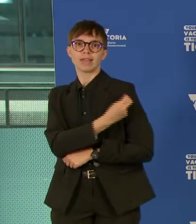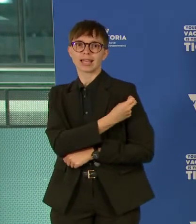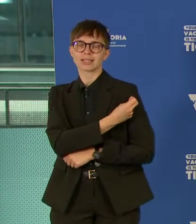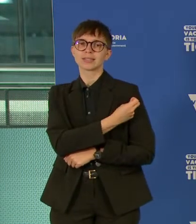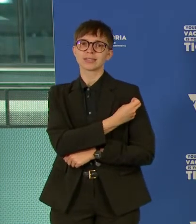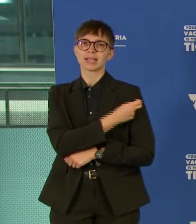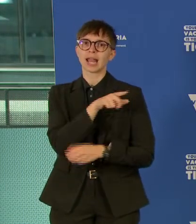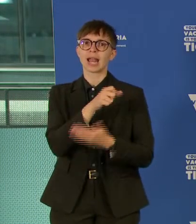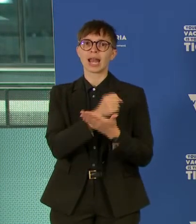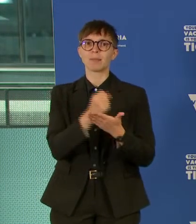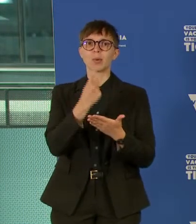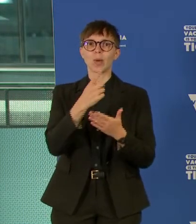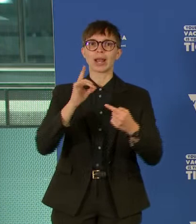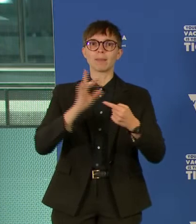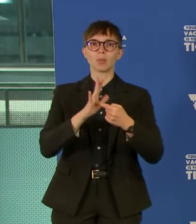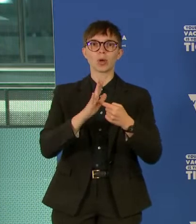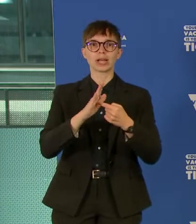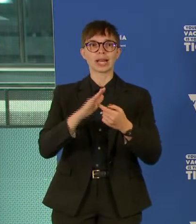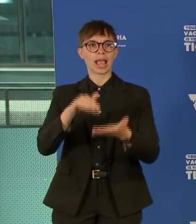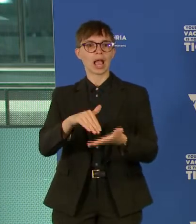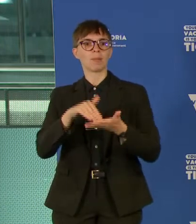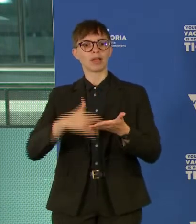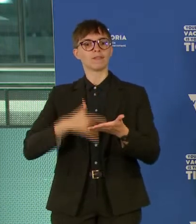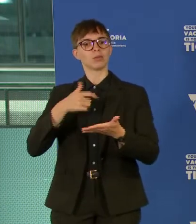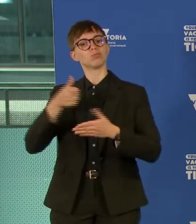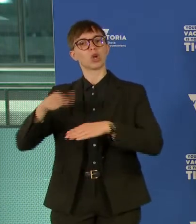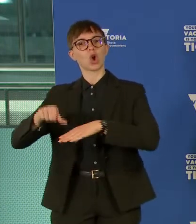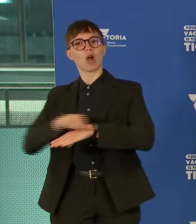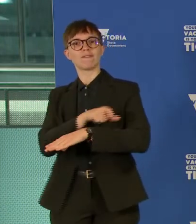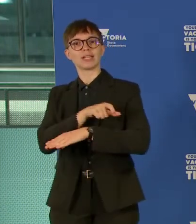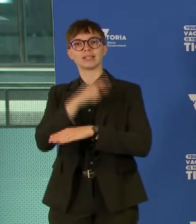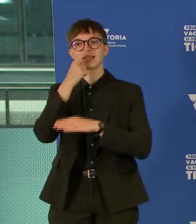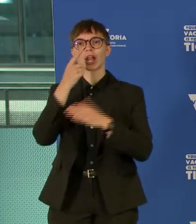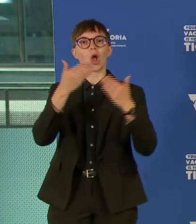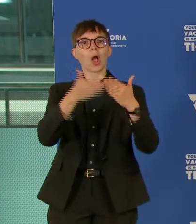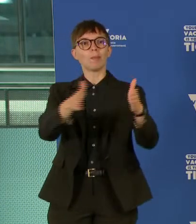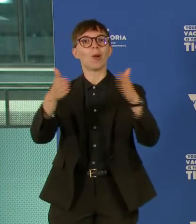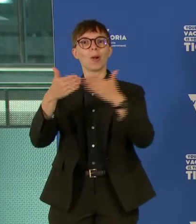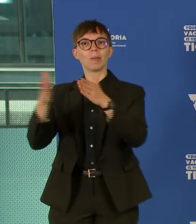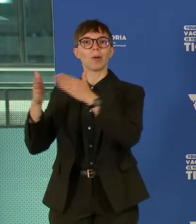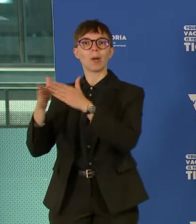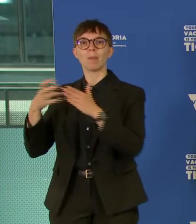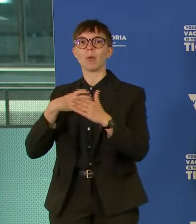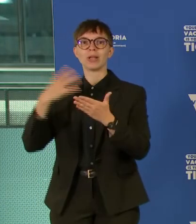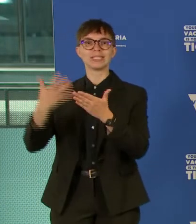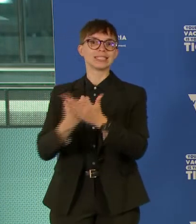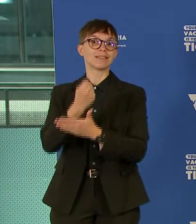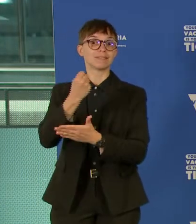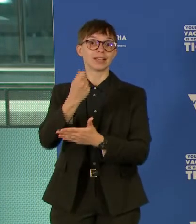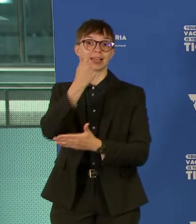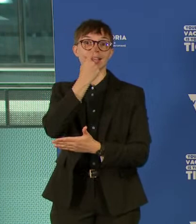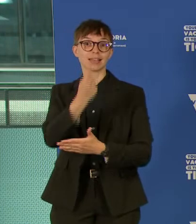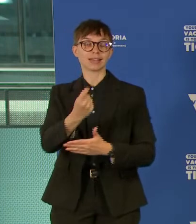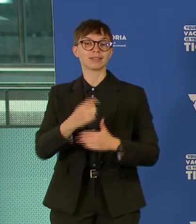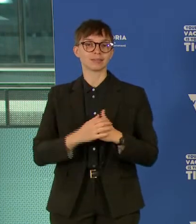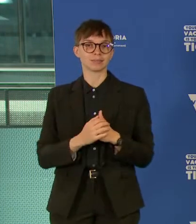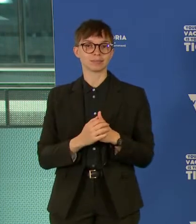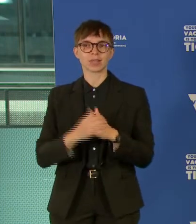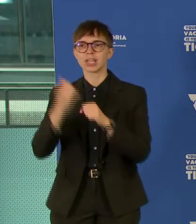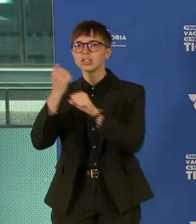state-run centres and all our community pop-ups. Just fantastic work to give us that protection that allows us to be here